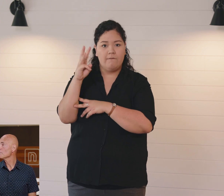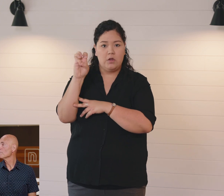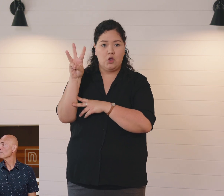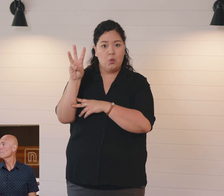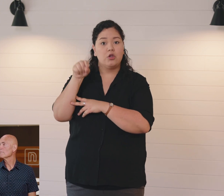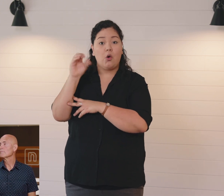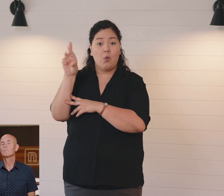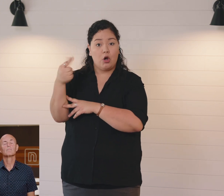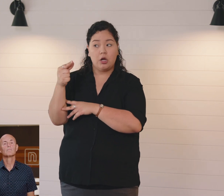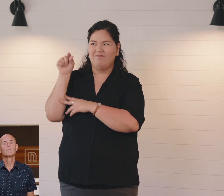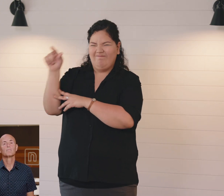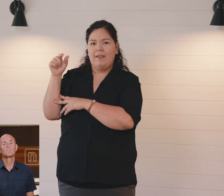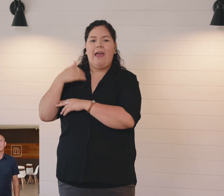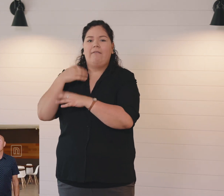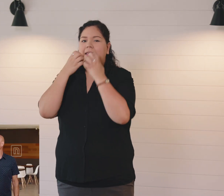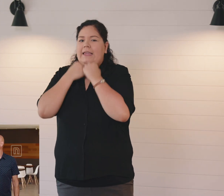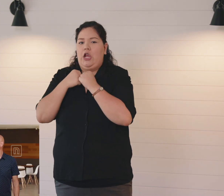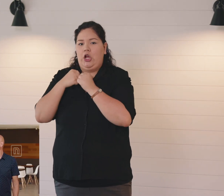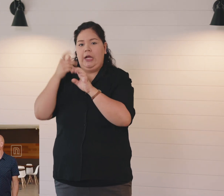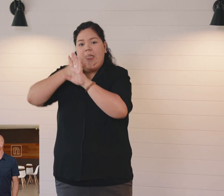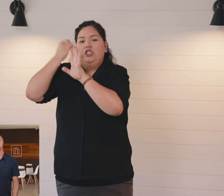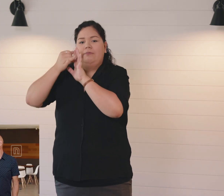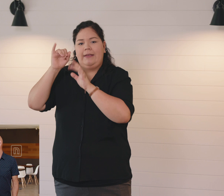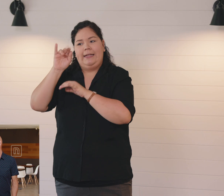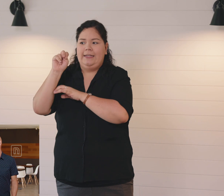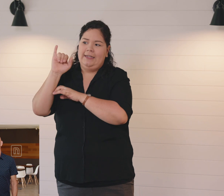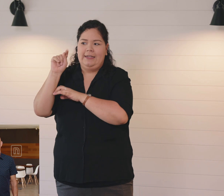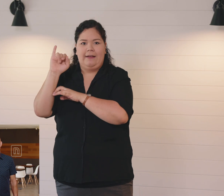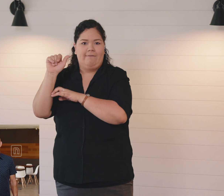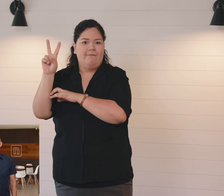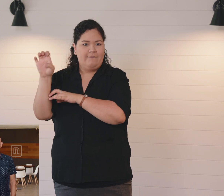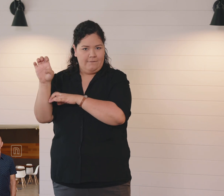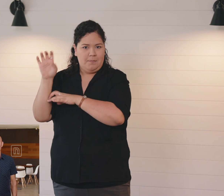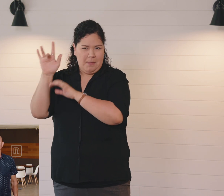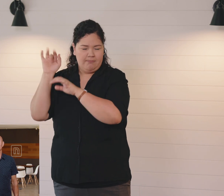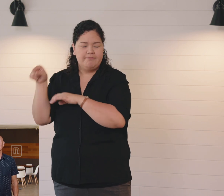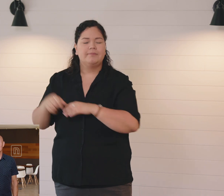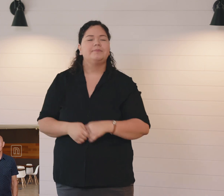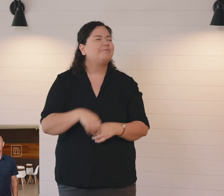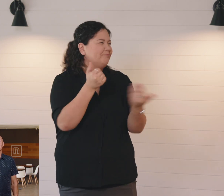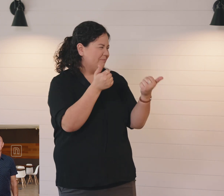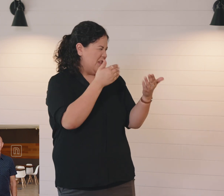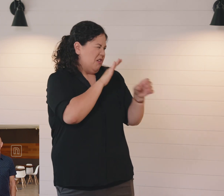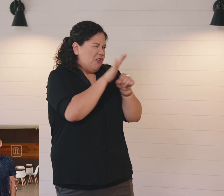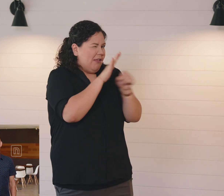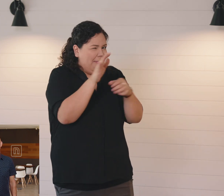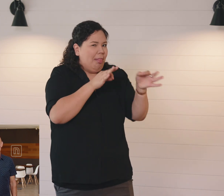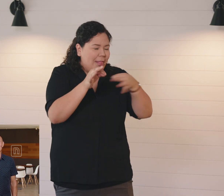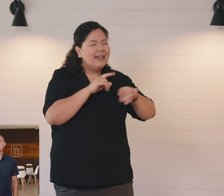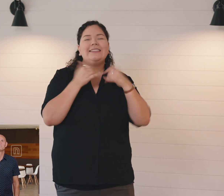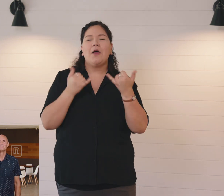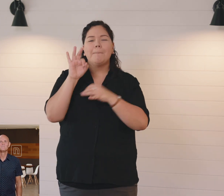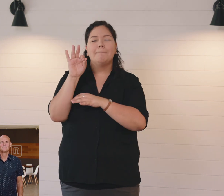button titled Care Initiative. And I think they've heard enough from us now, so it's time to join Pastor Frank and his team as they lead us in worship.